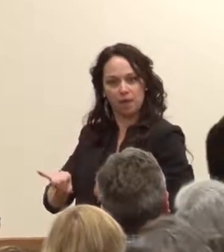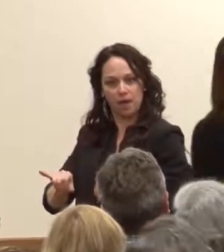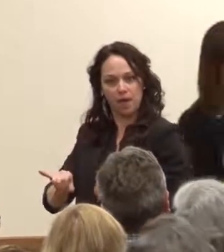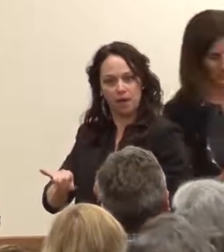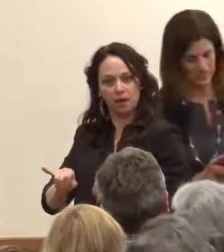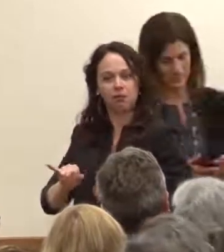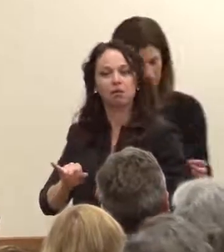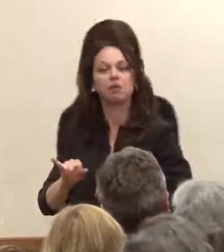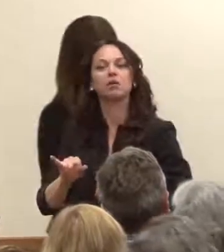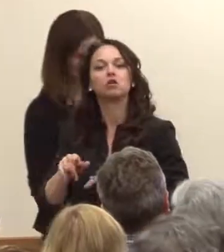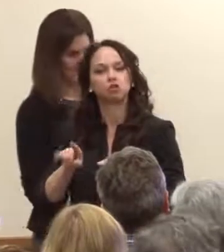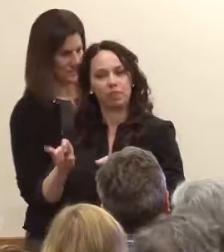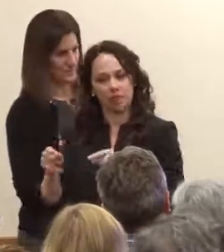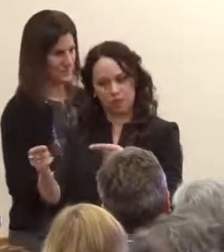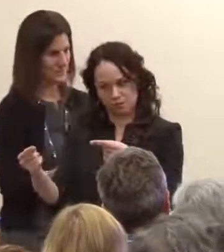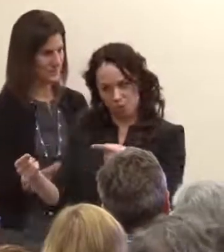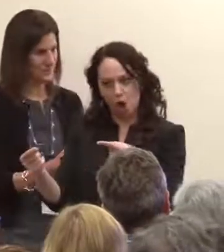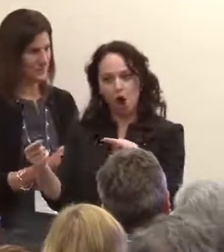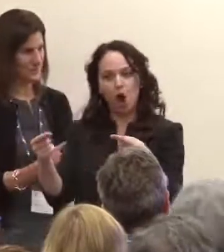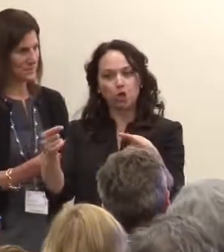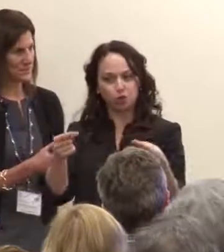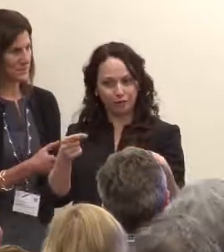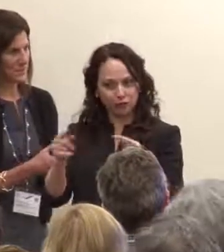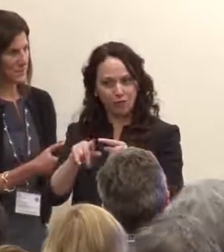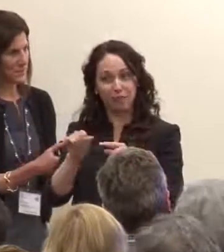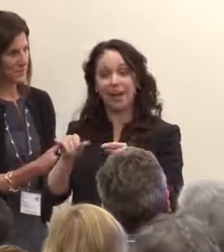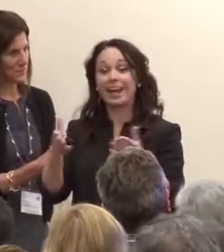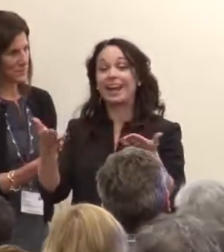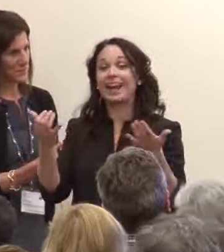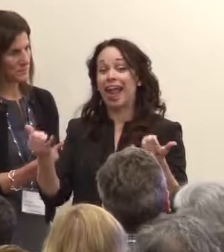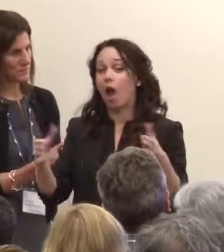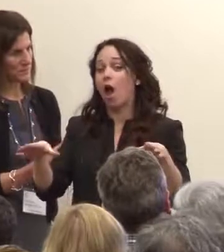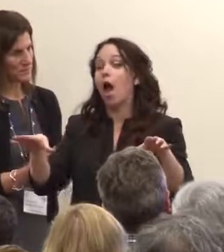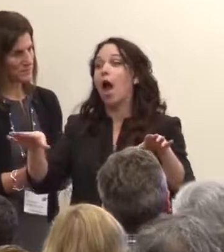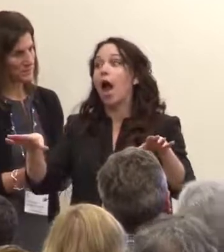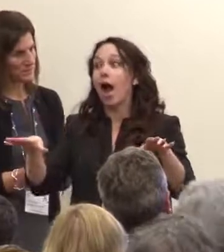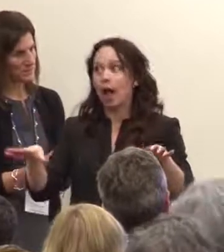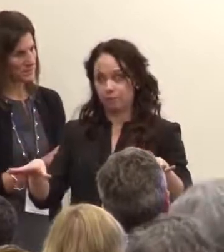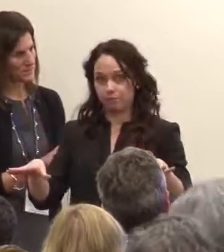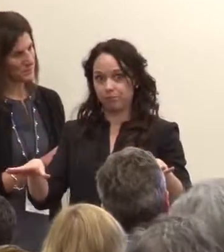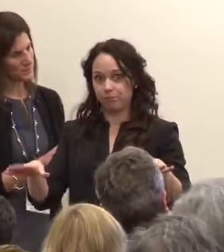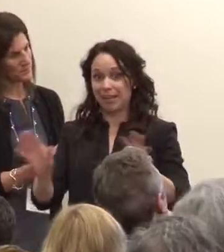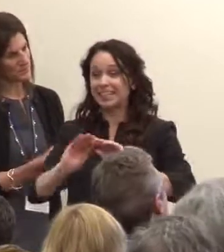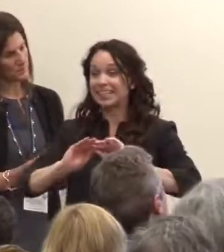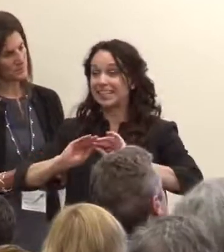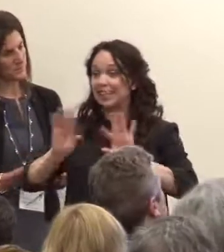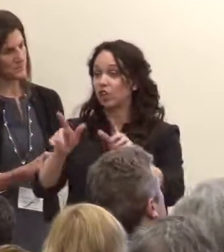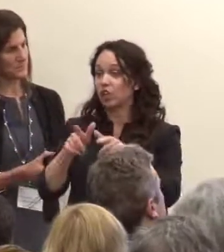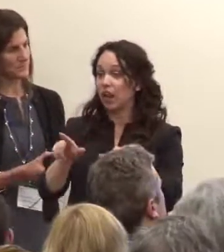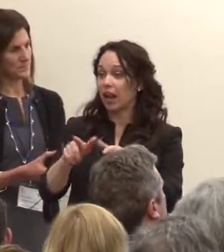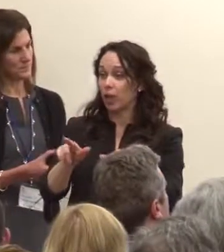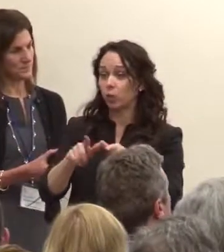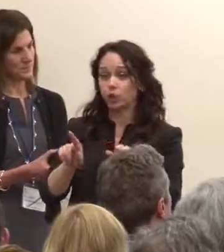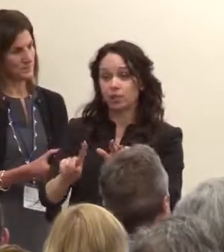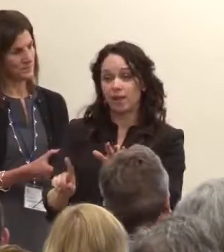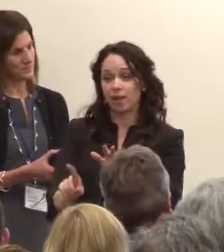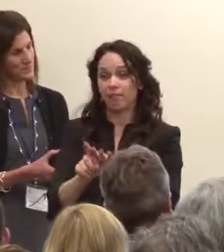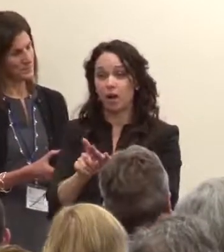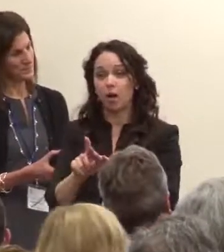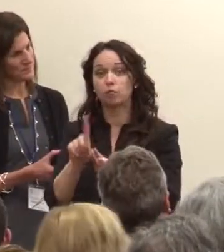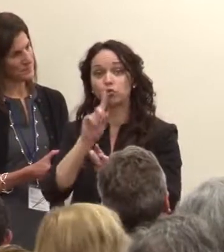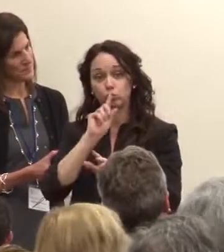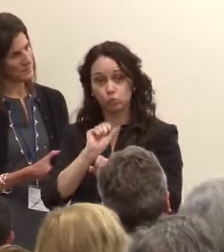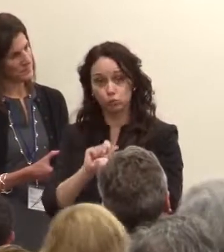of controversy, and now that the dust has settled, it's clear that the languages that have come really from the ground